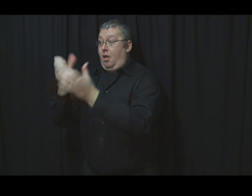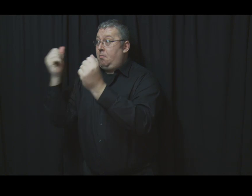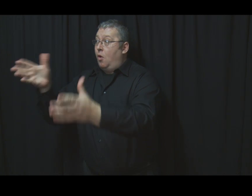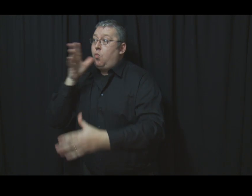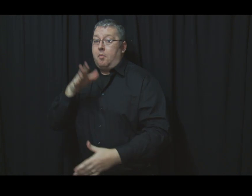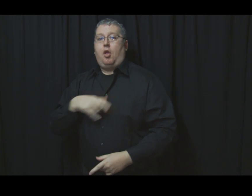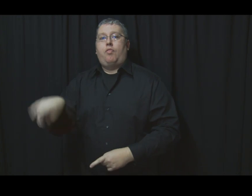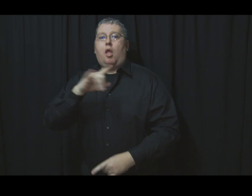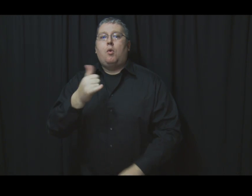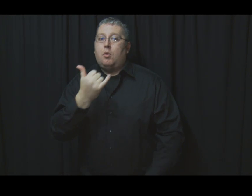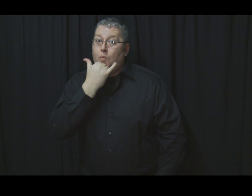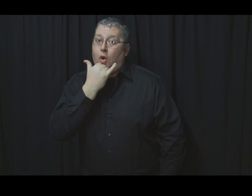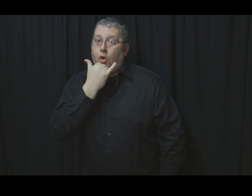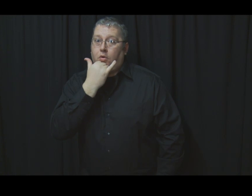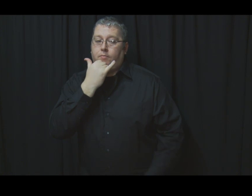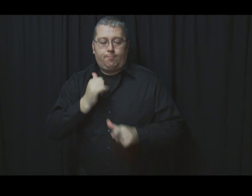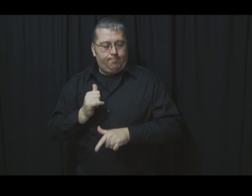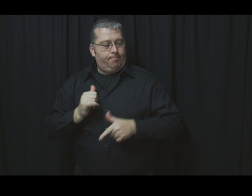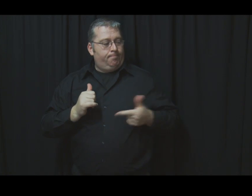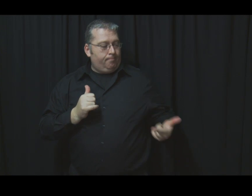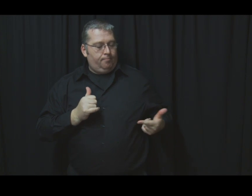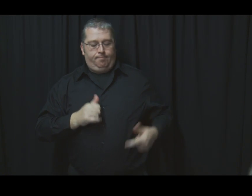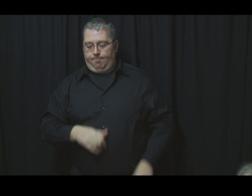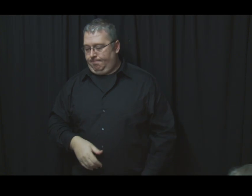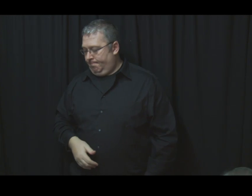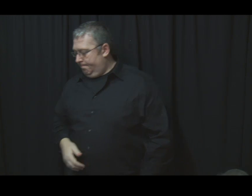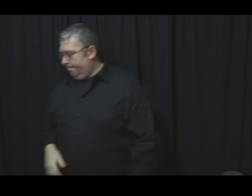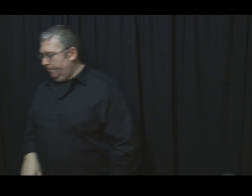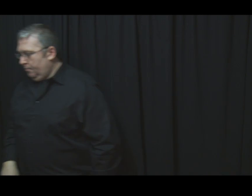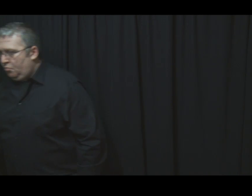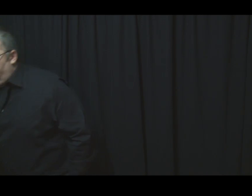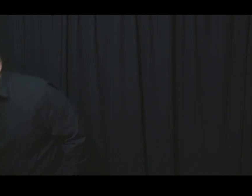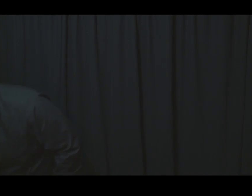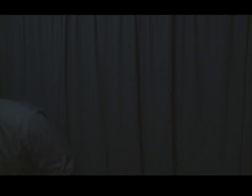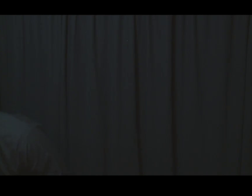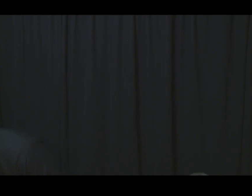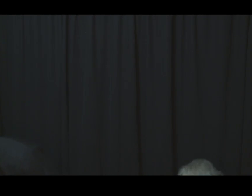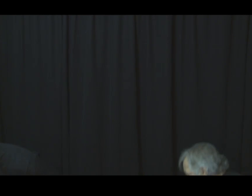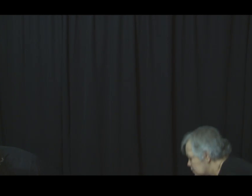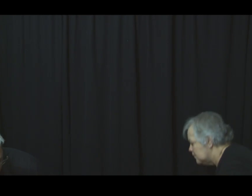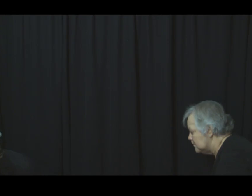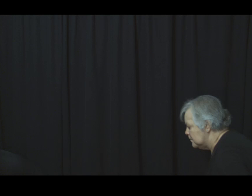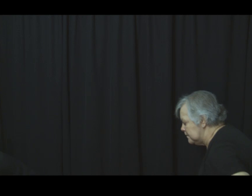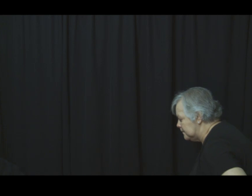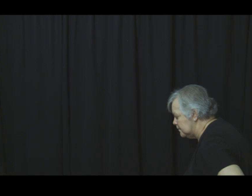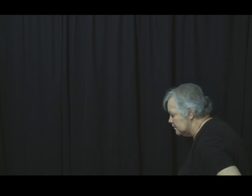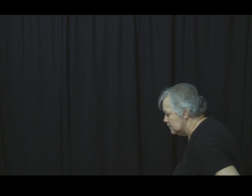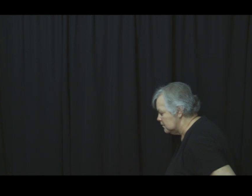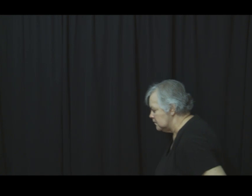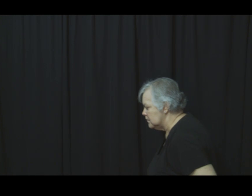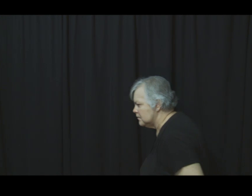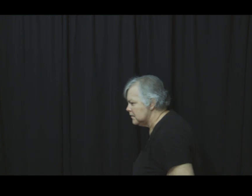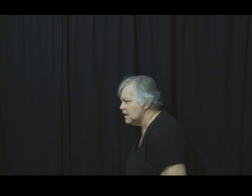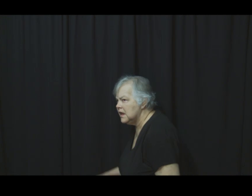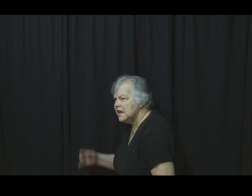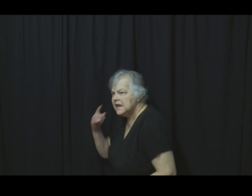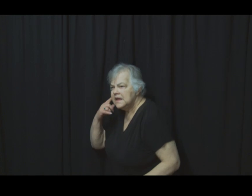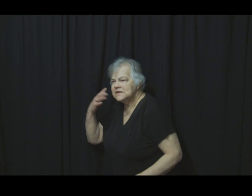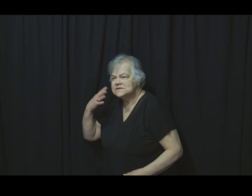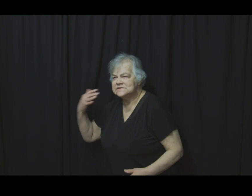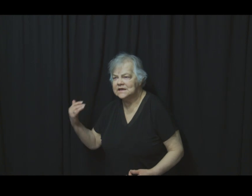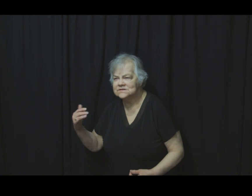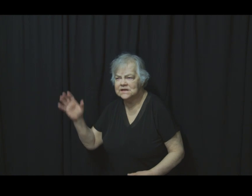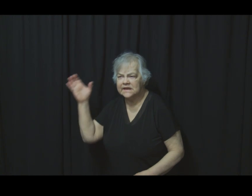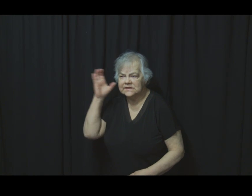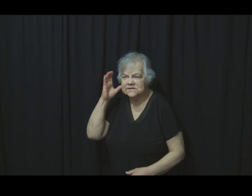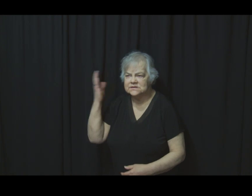wrong. Time there. Mr. Nye, response. So it sounds to me, just listening to you over the last 2 minutes, that there's certain parts